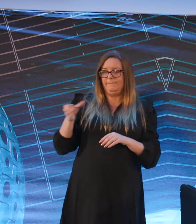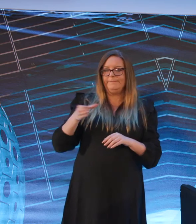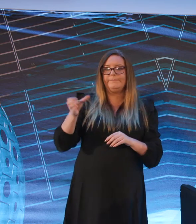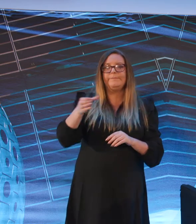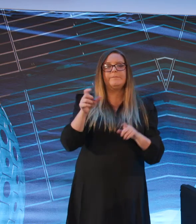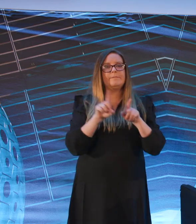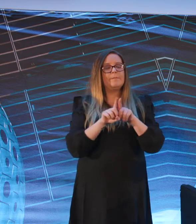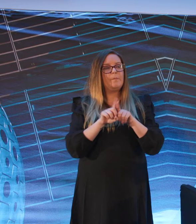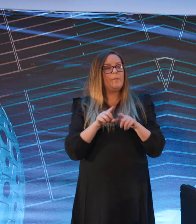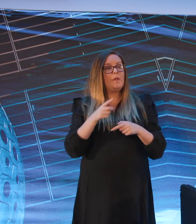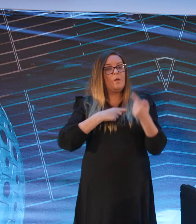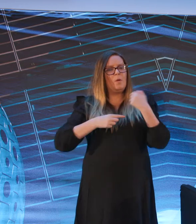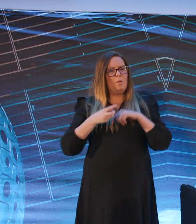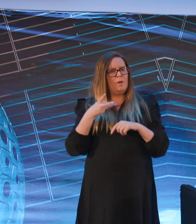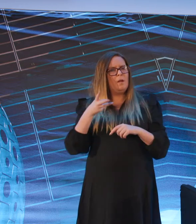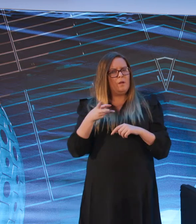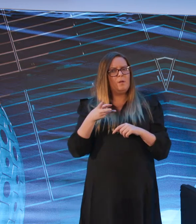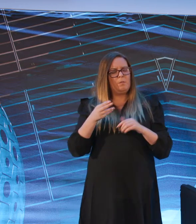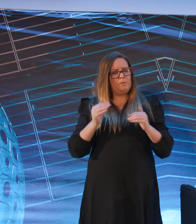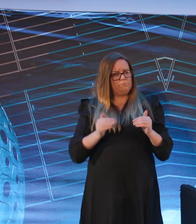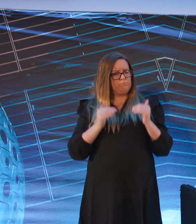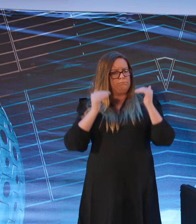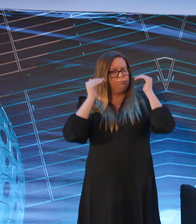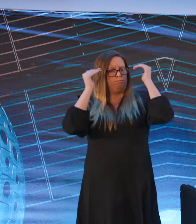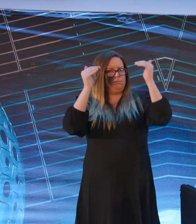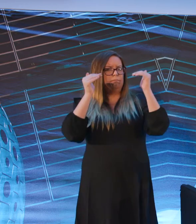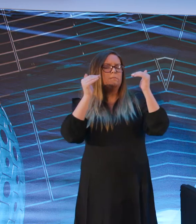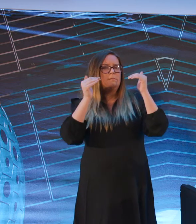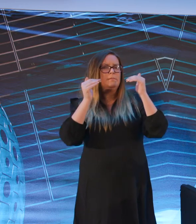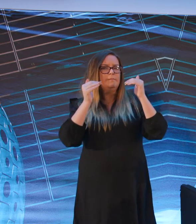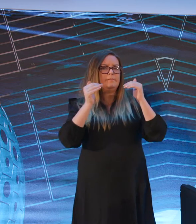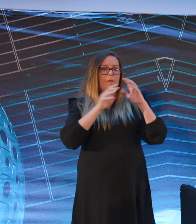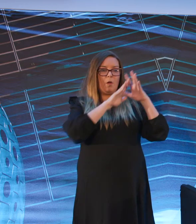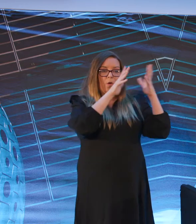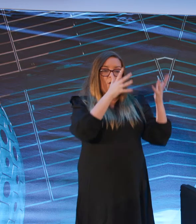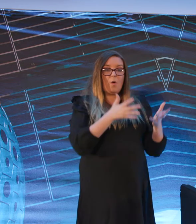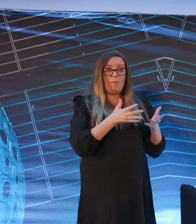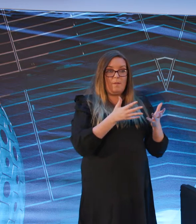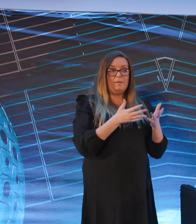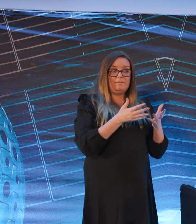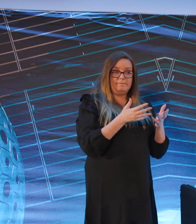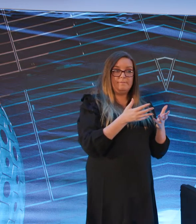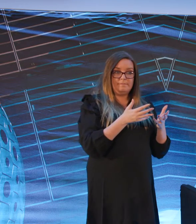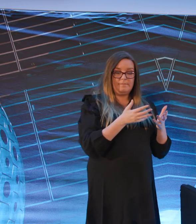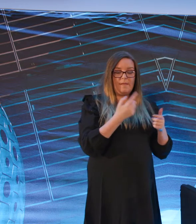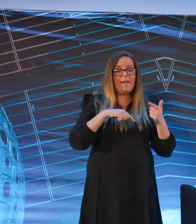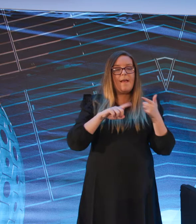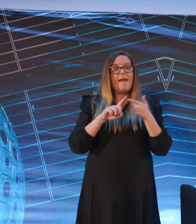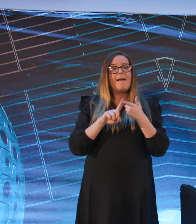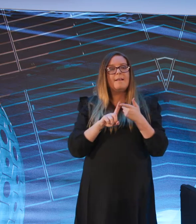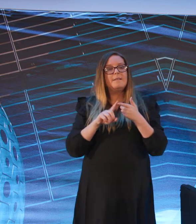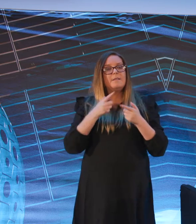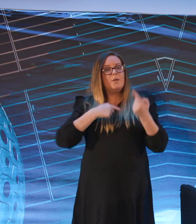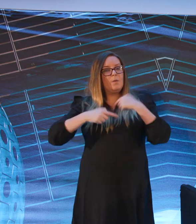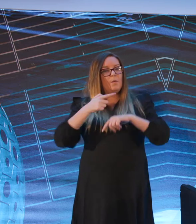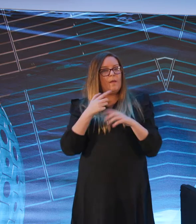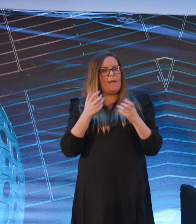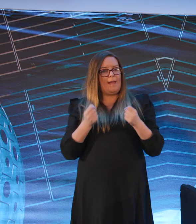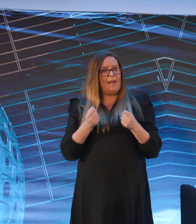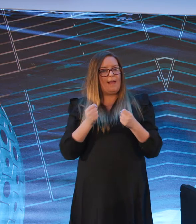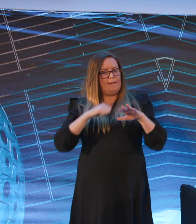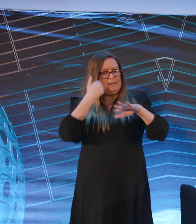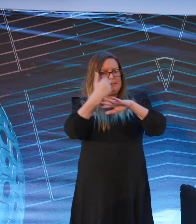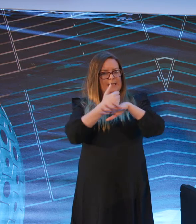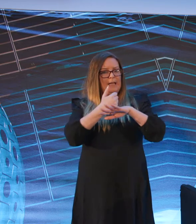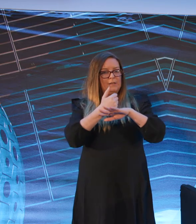We will enhance our standing in the higher education global landscape, and we have set ourselves a lofty